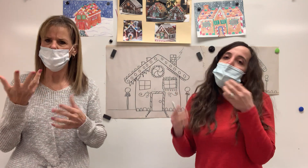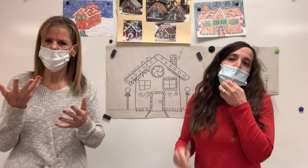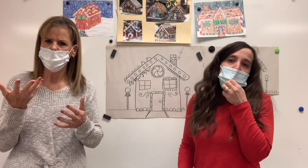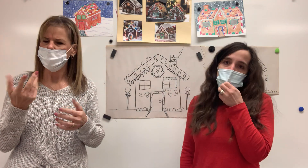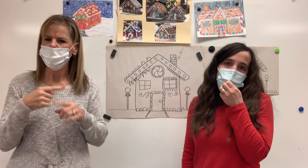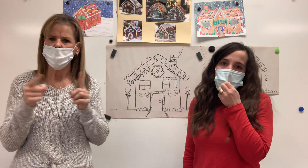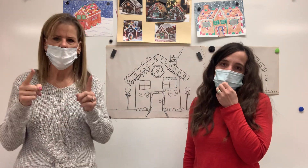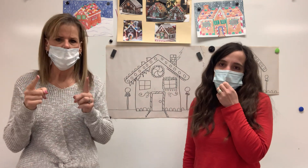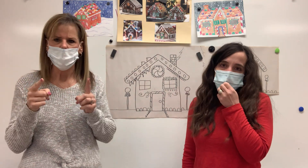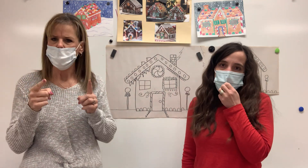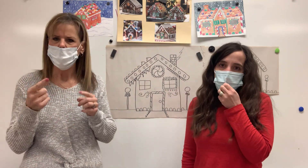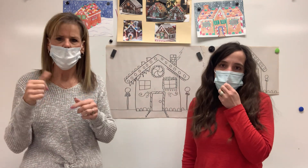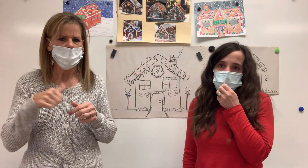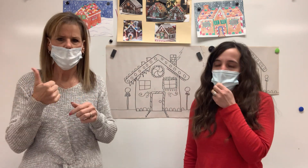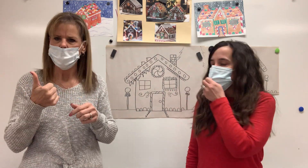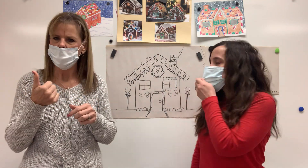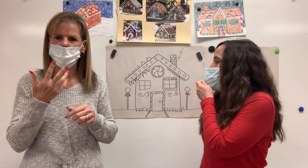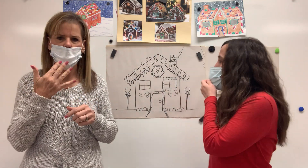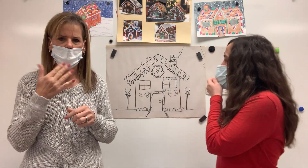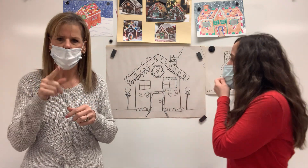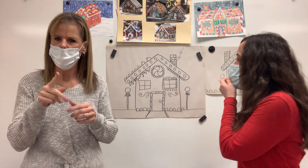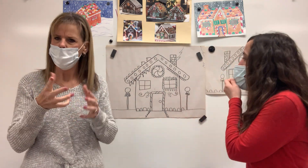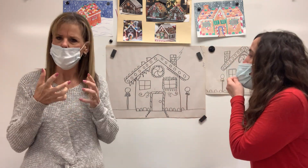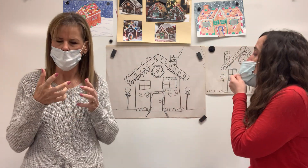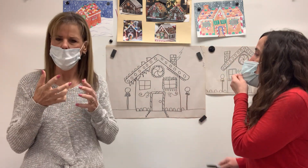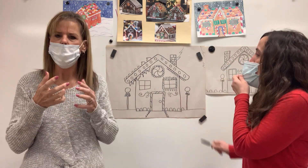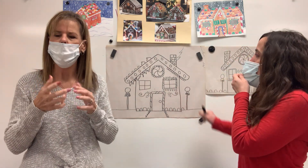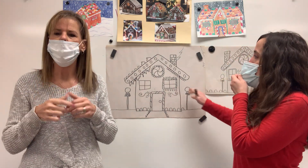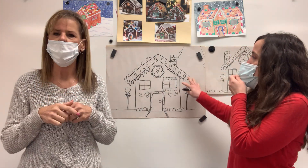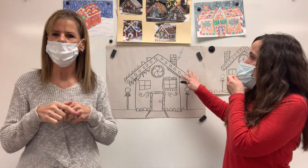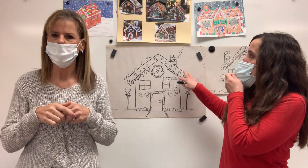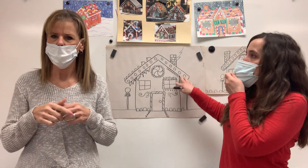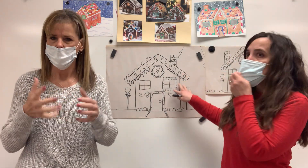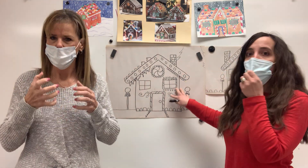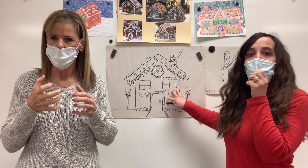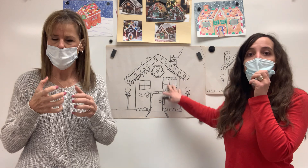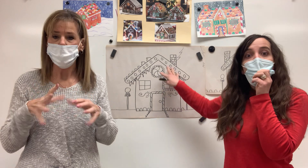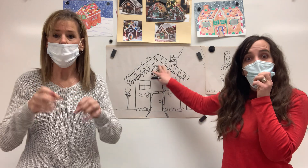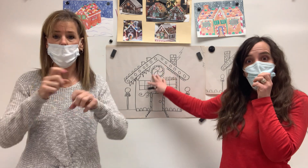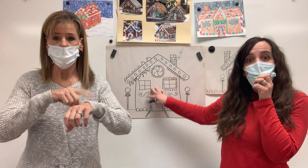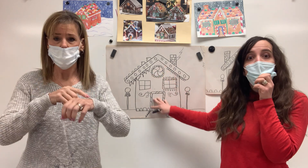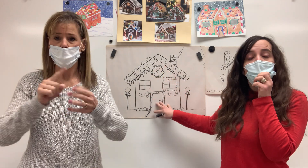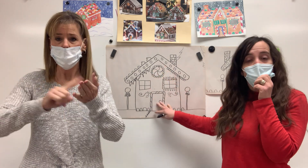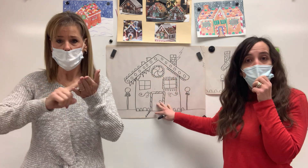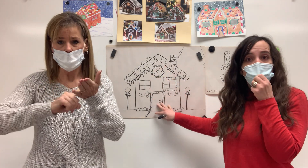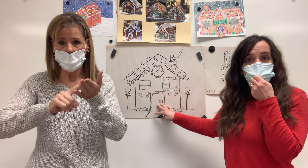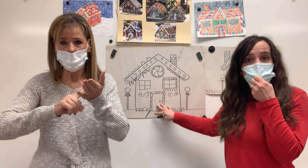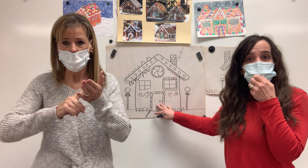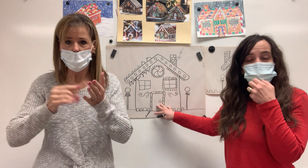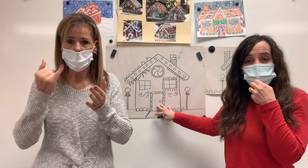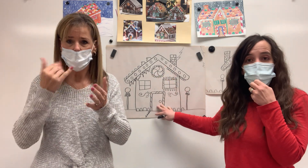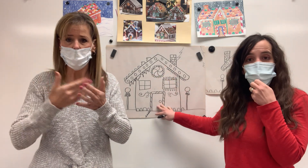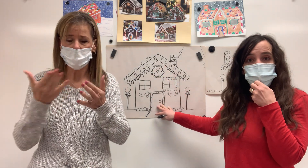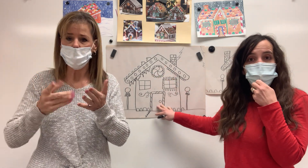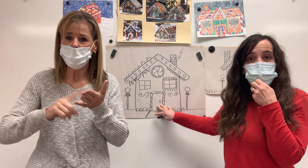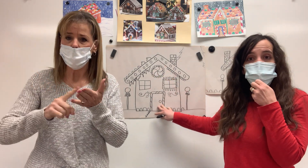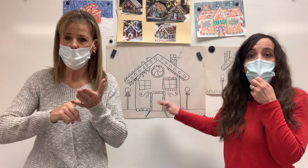can do any frostings that you want. That's not a big deal, okay? So I want you to take your time, color in if you have something to color in with.